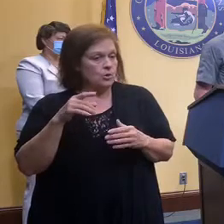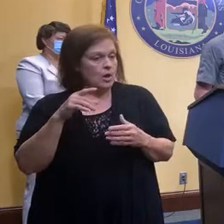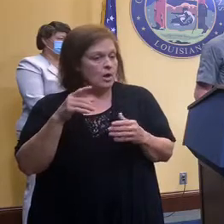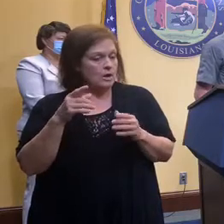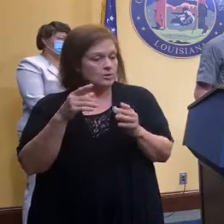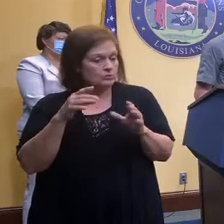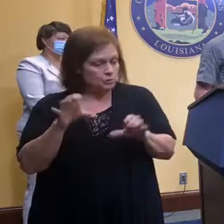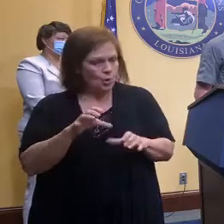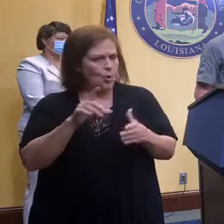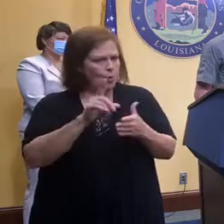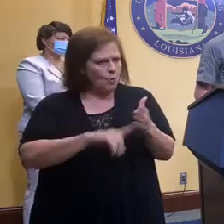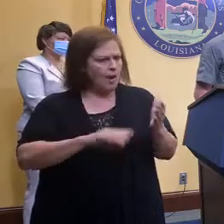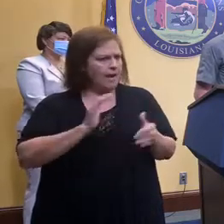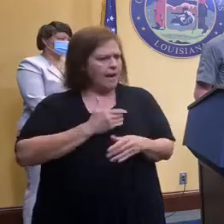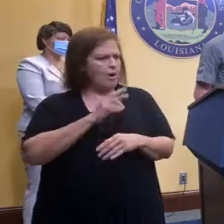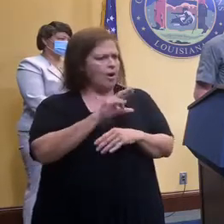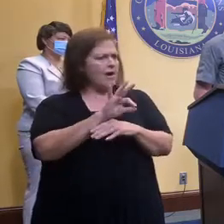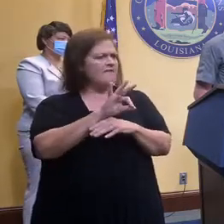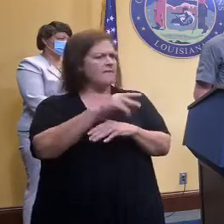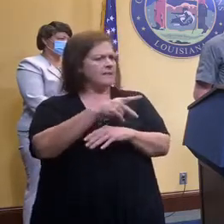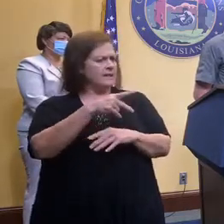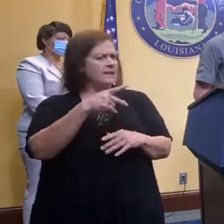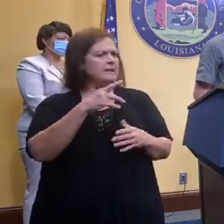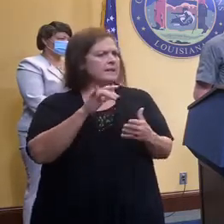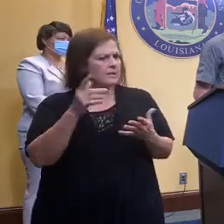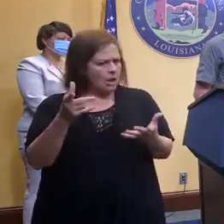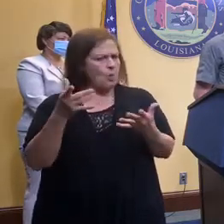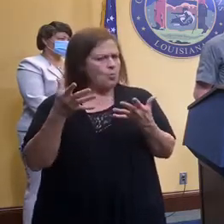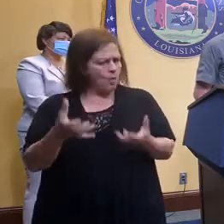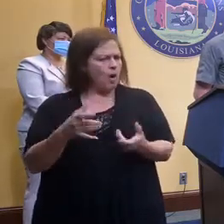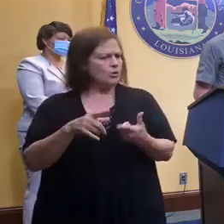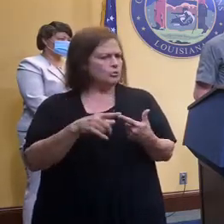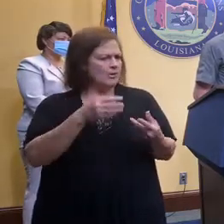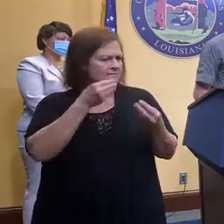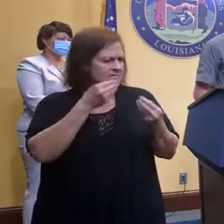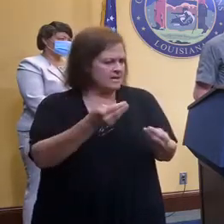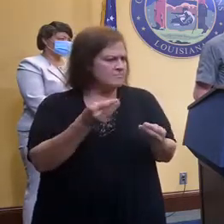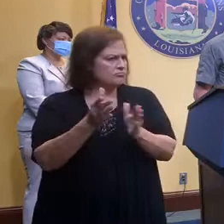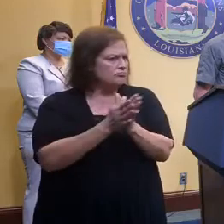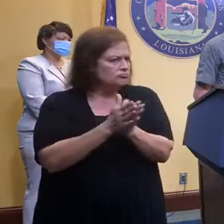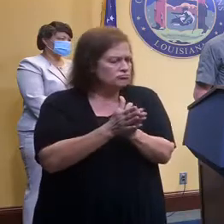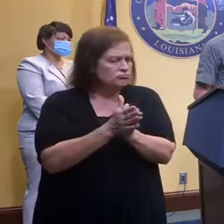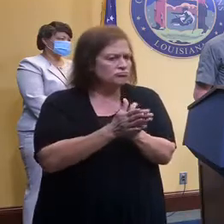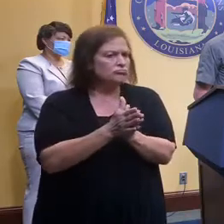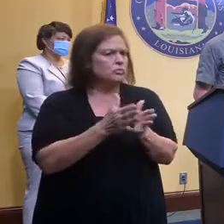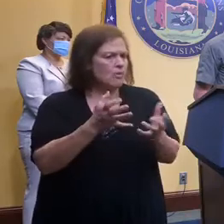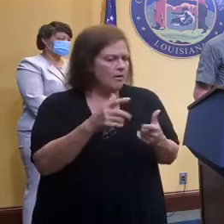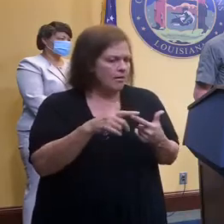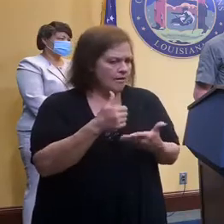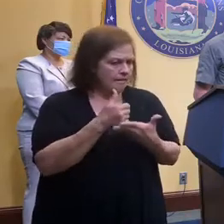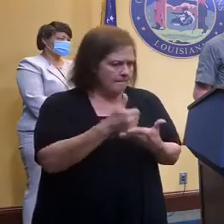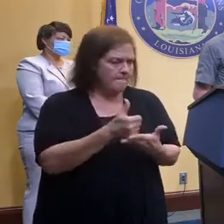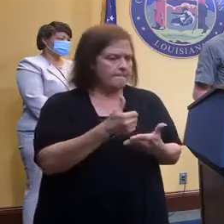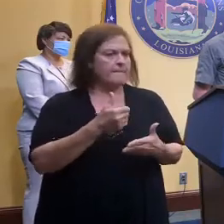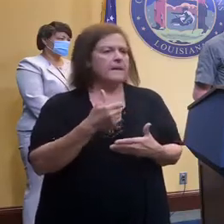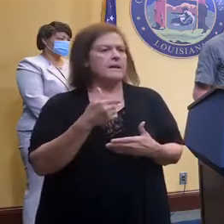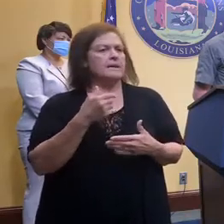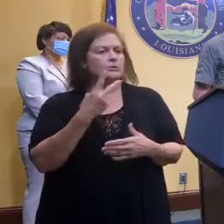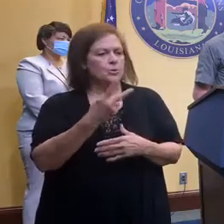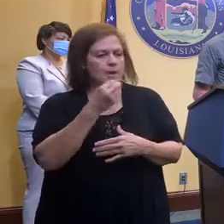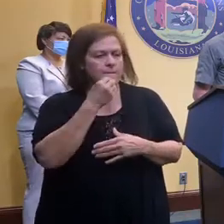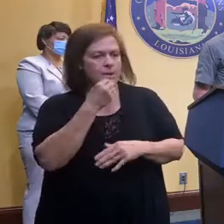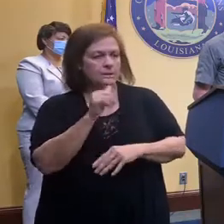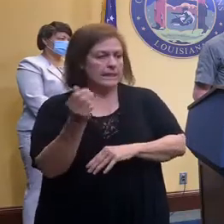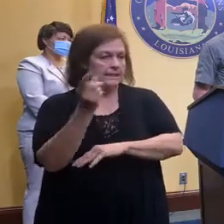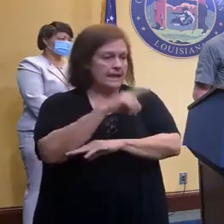was asking for, which was 1, feed people in this COVID-19 environment that need it, 2 meals a